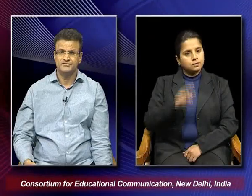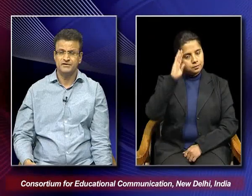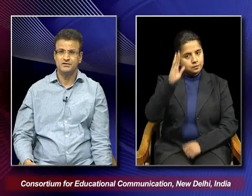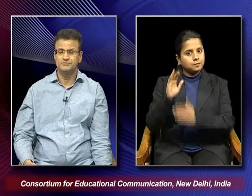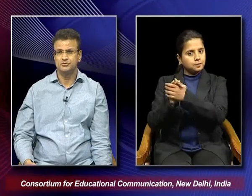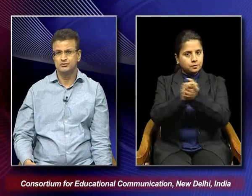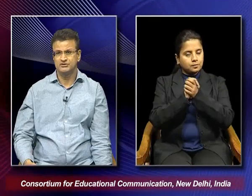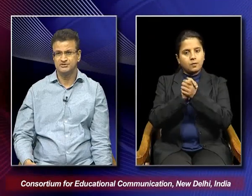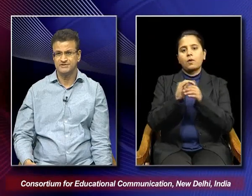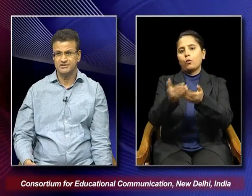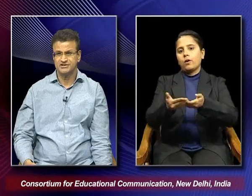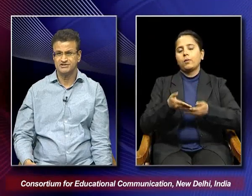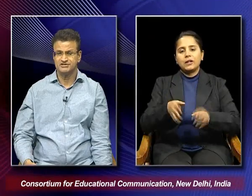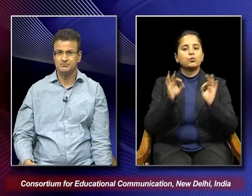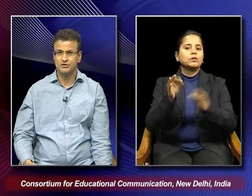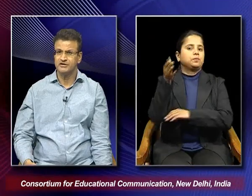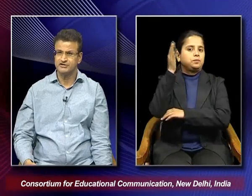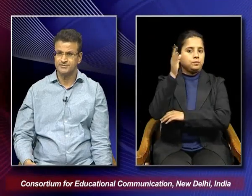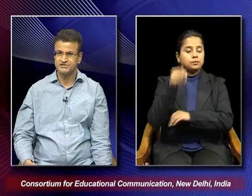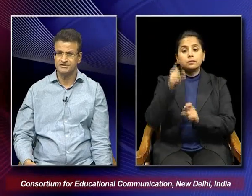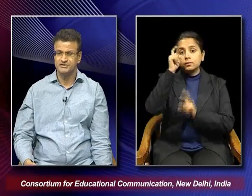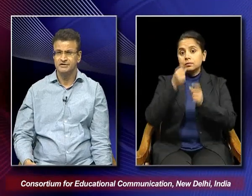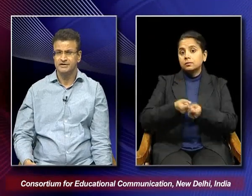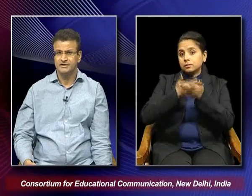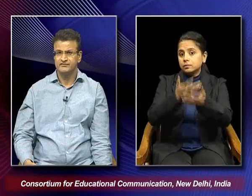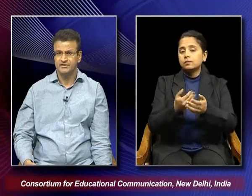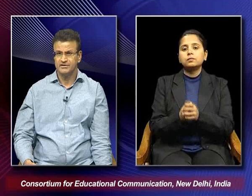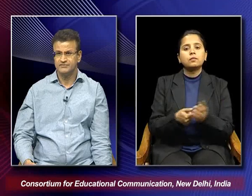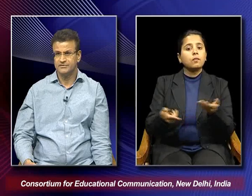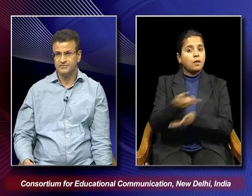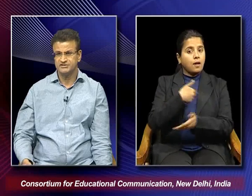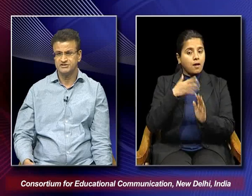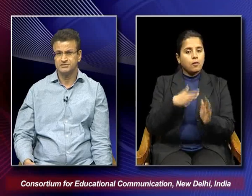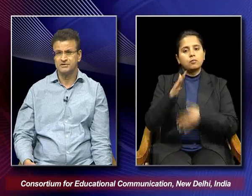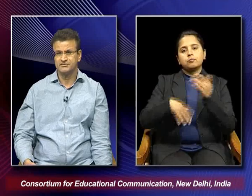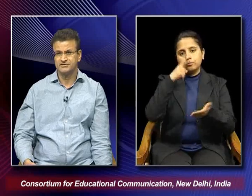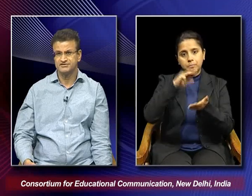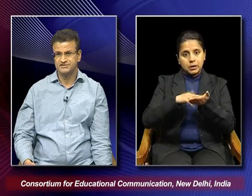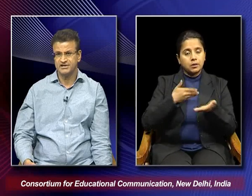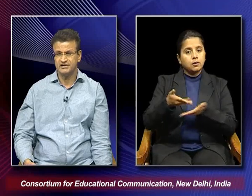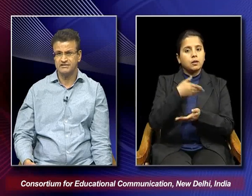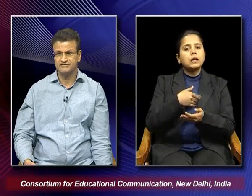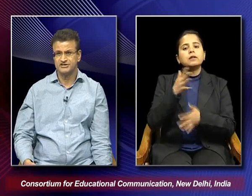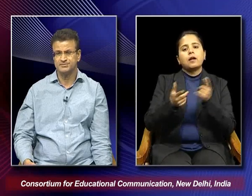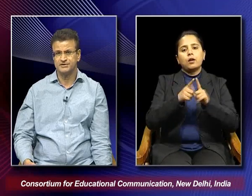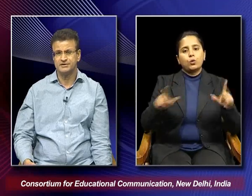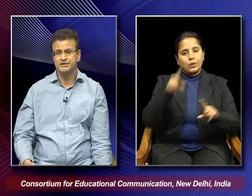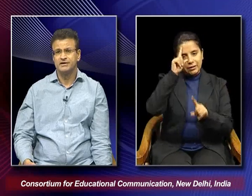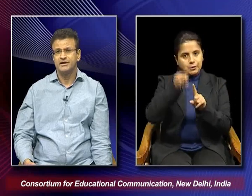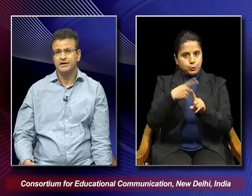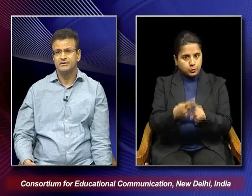friends, welcome to the special lecture Symbolic Expression, and we have Manisha Sharma with us as sign language